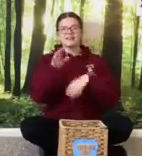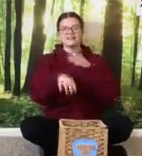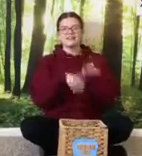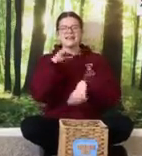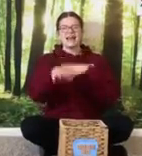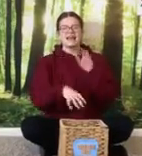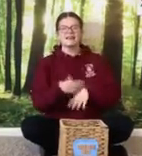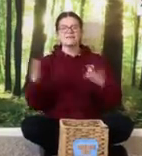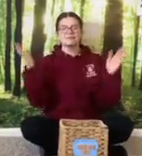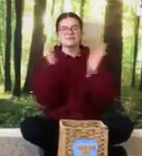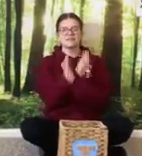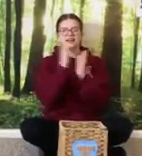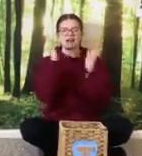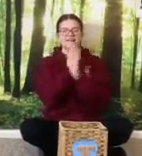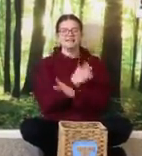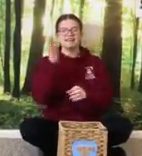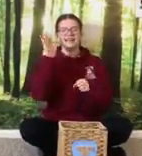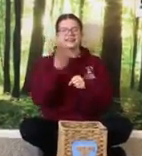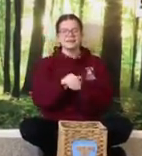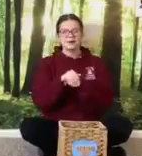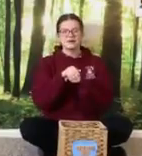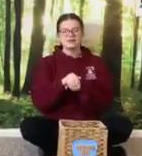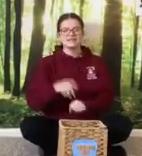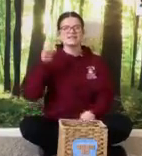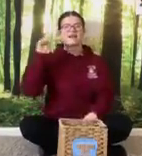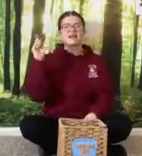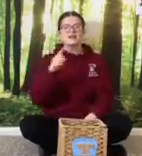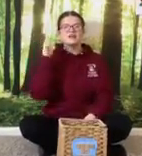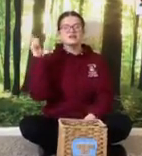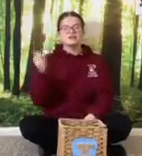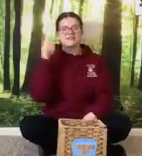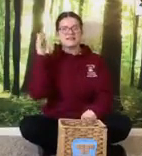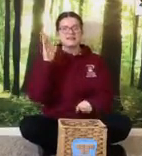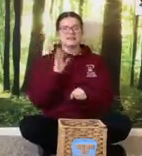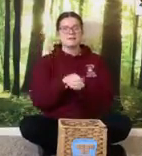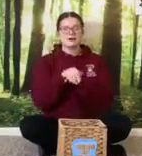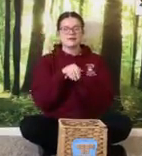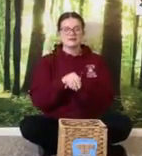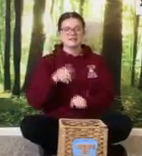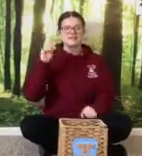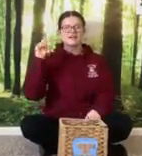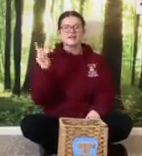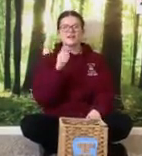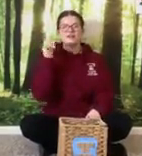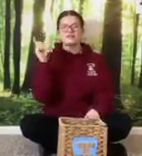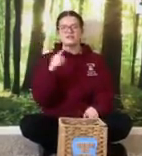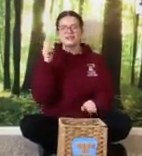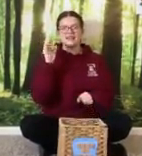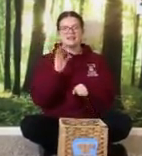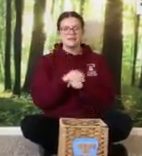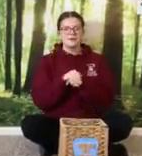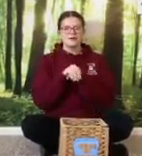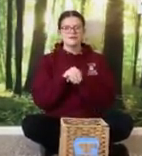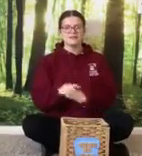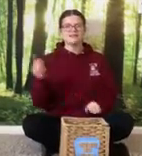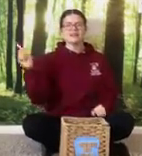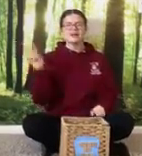the animal that's hiding in the box. Who's in the box? Who's in the box?